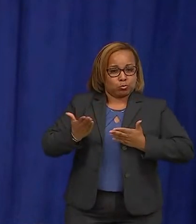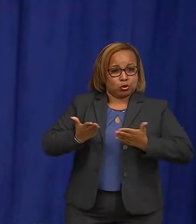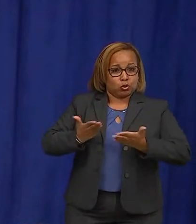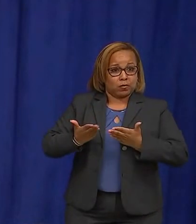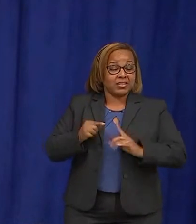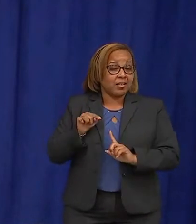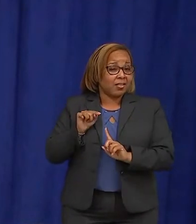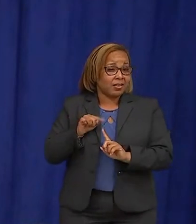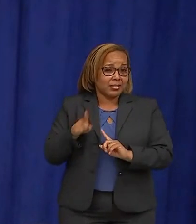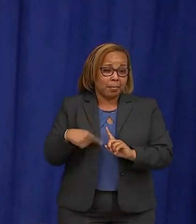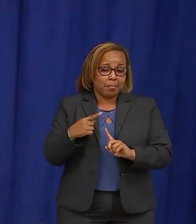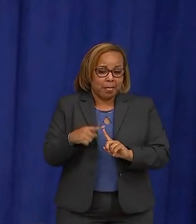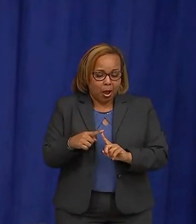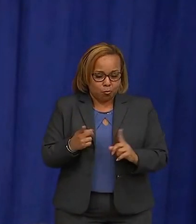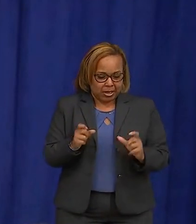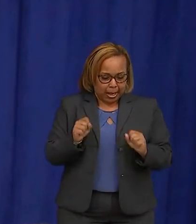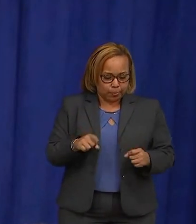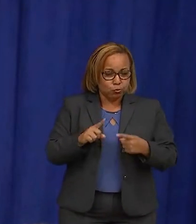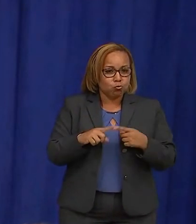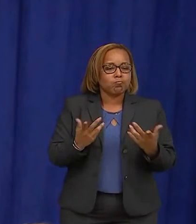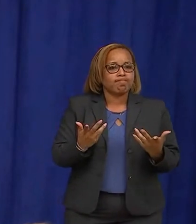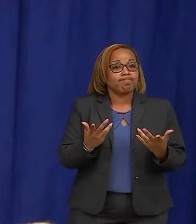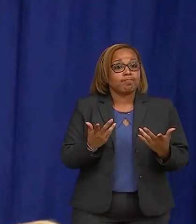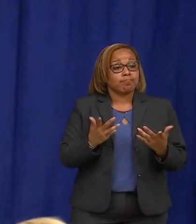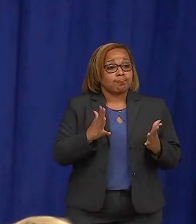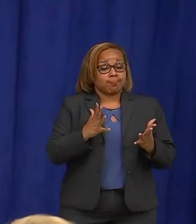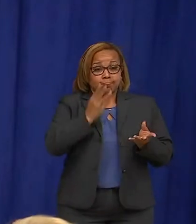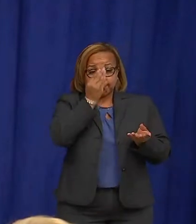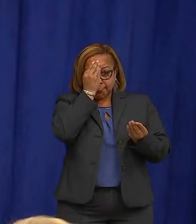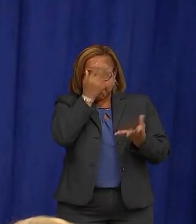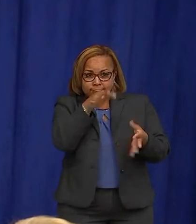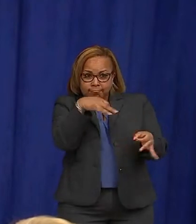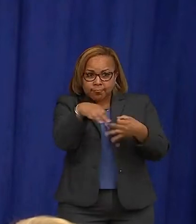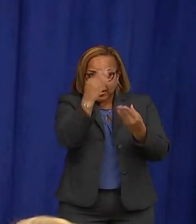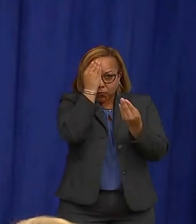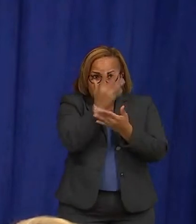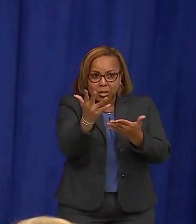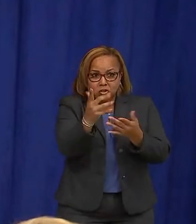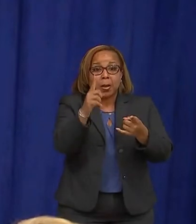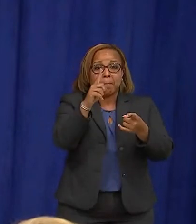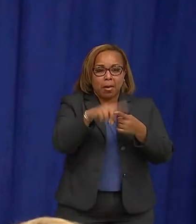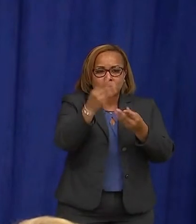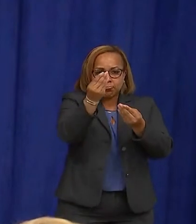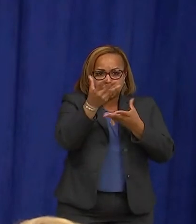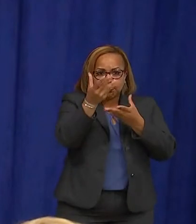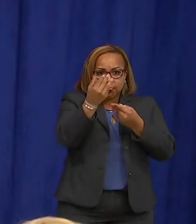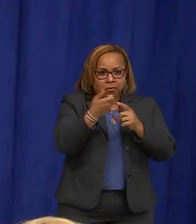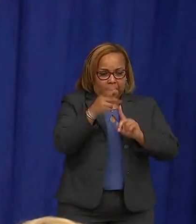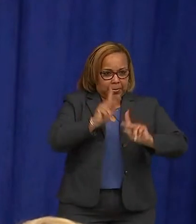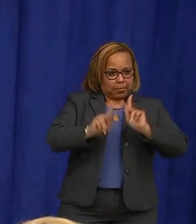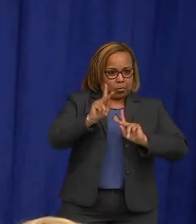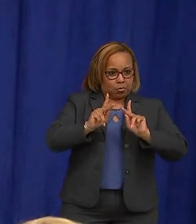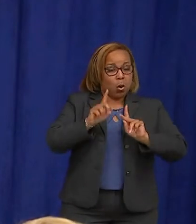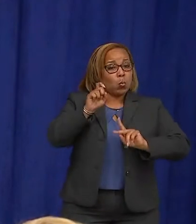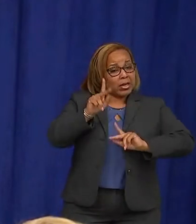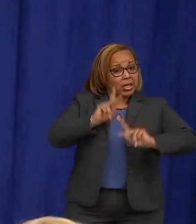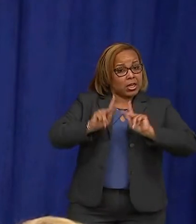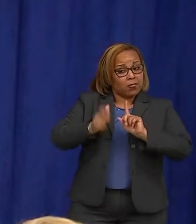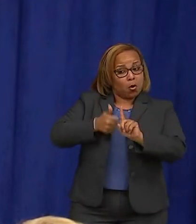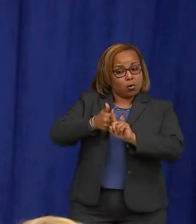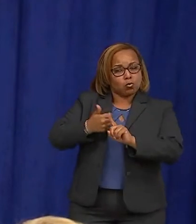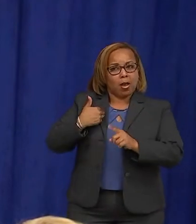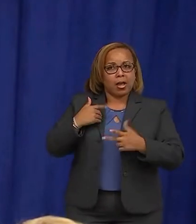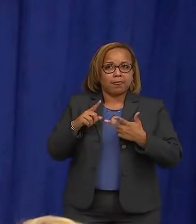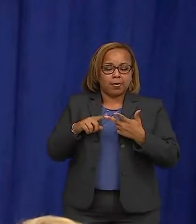is about being able to not only convey information, but receive information from people. We need folks who